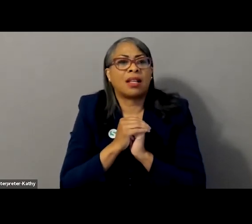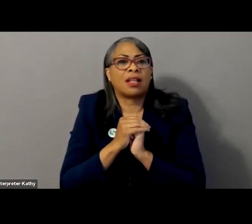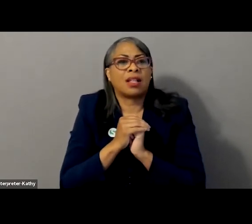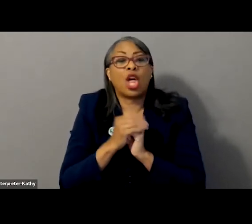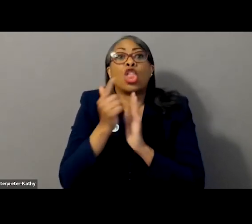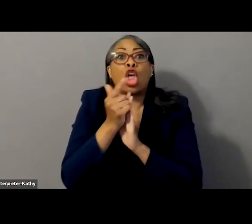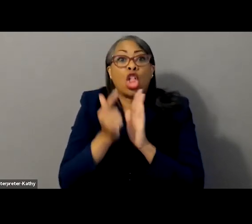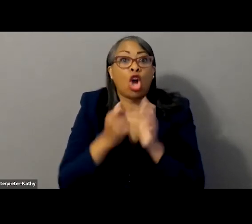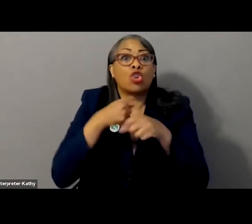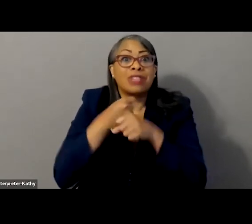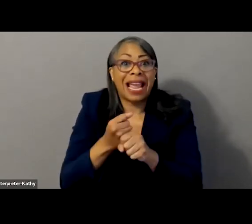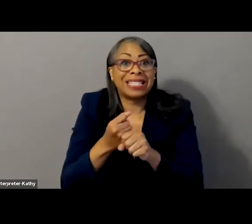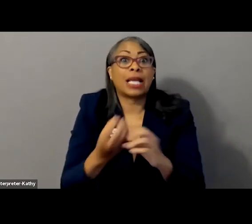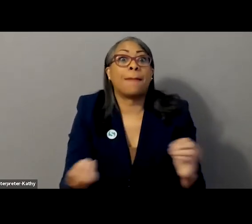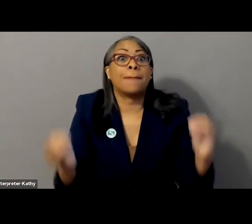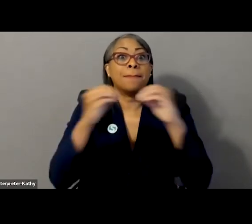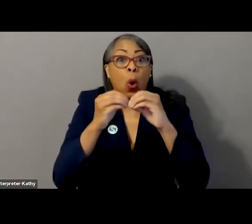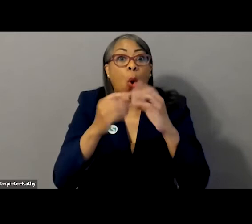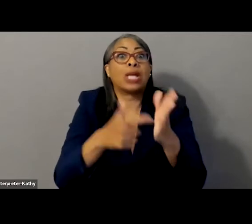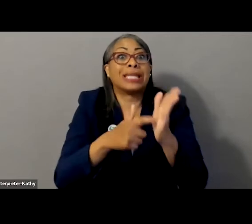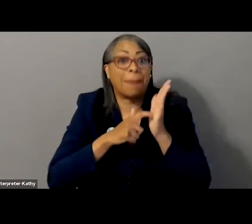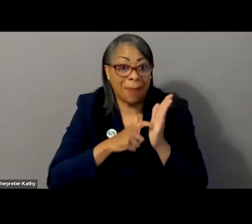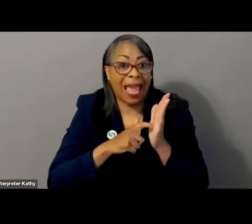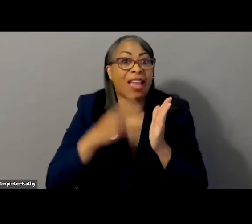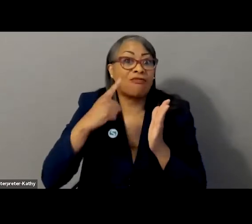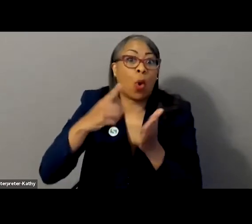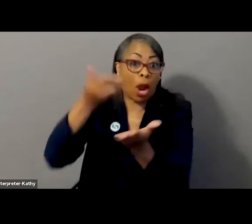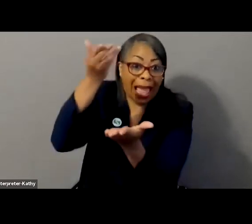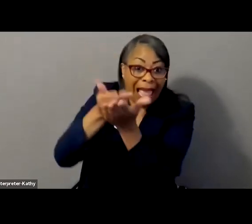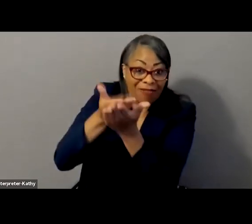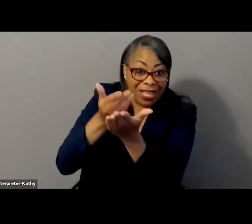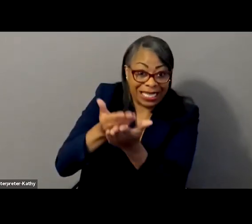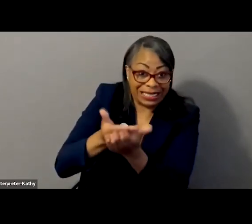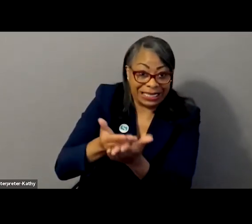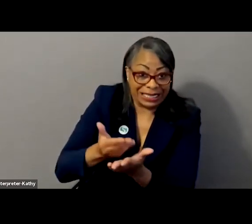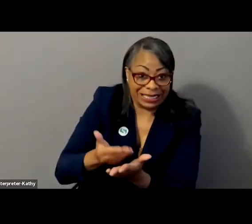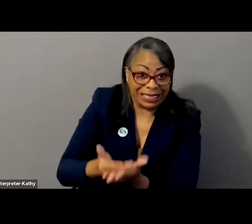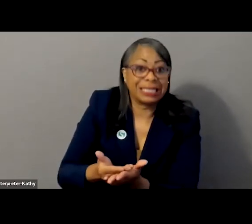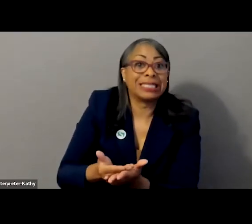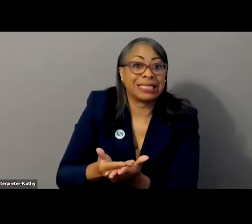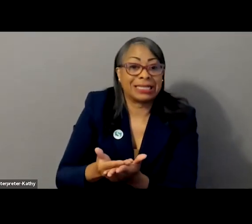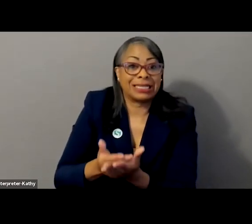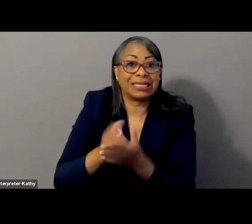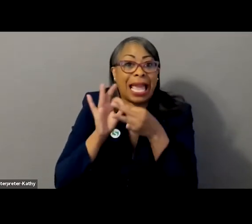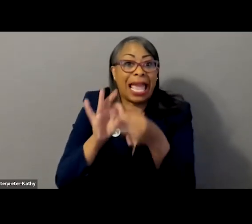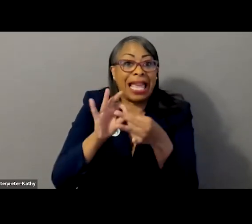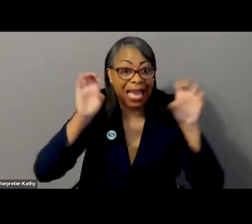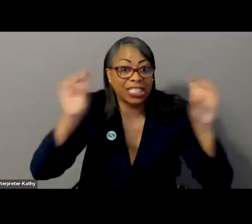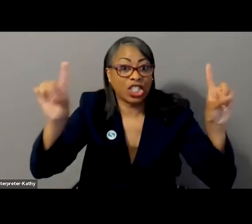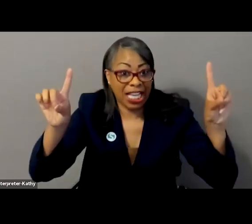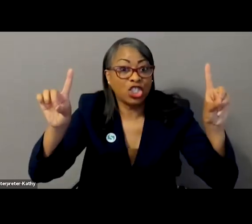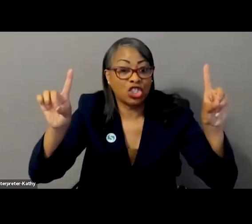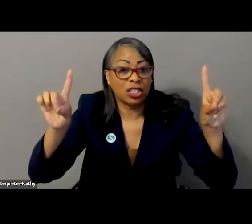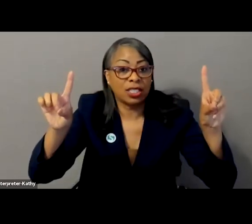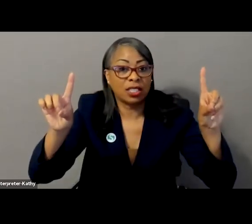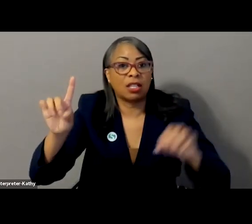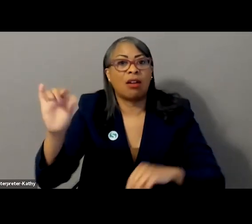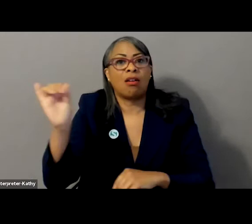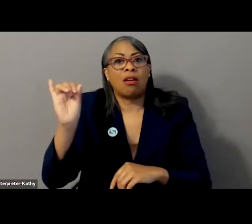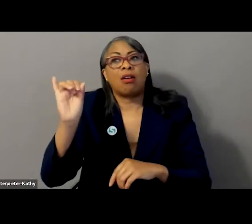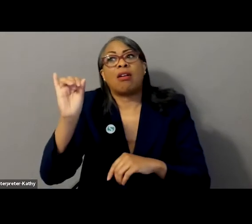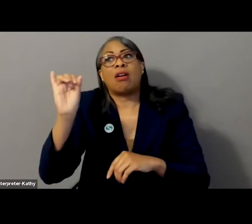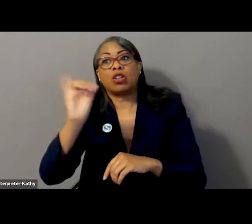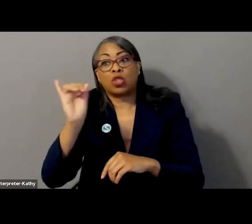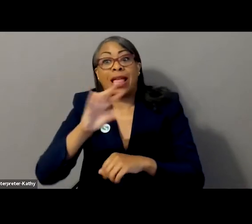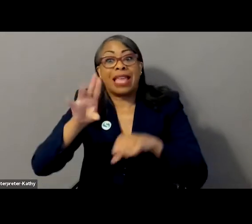even greater demands for evidence in education. And ideally, the National